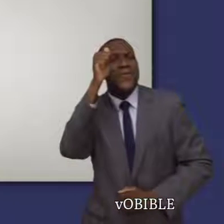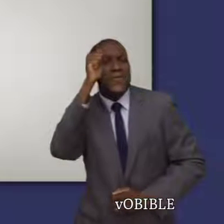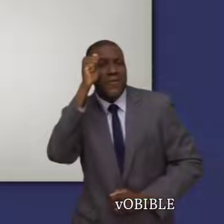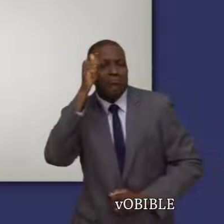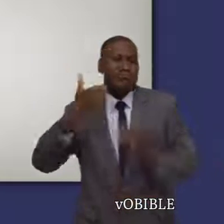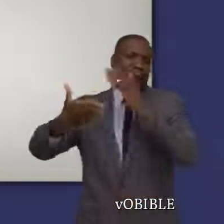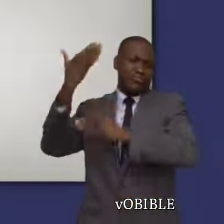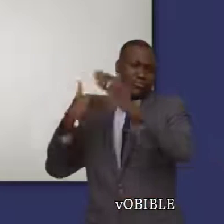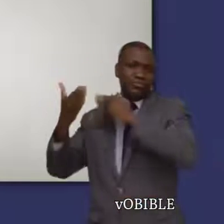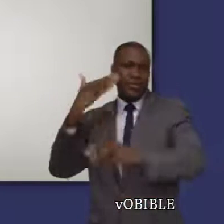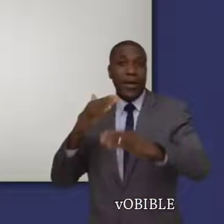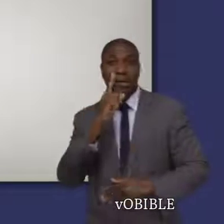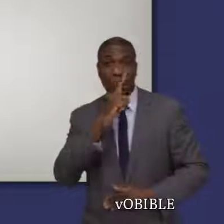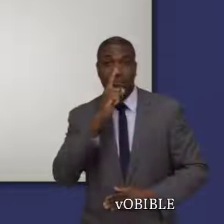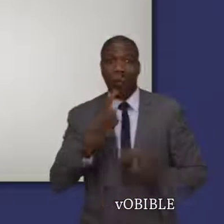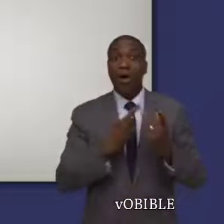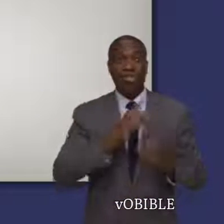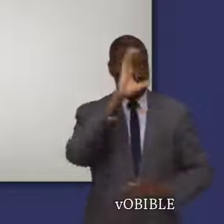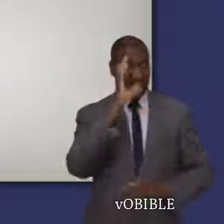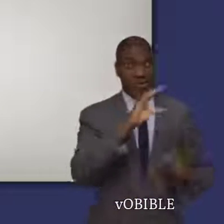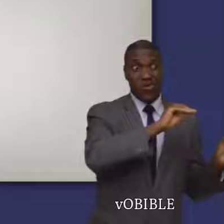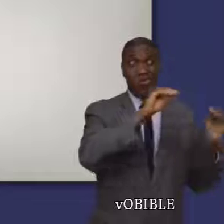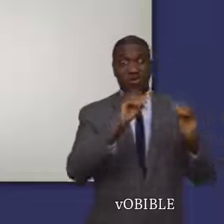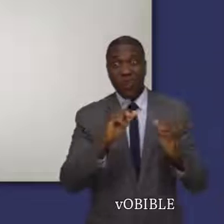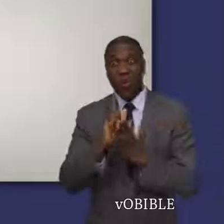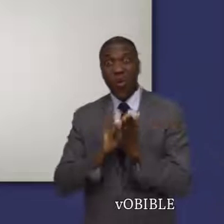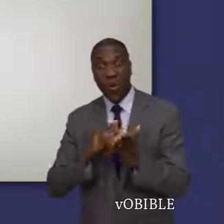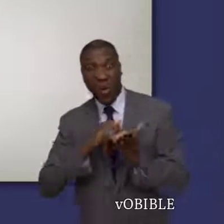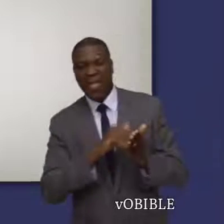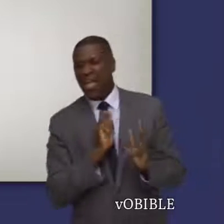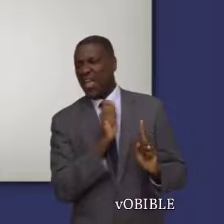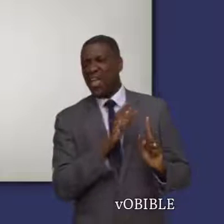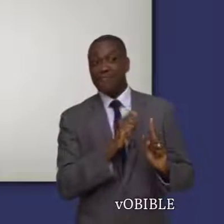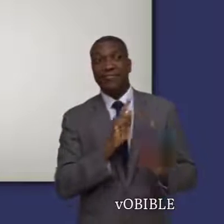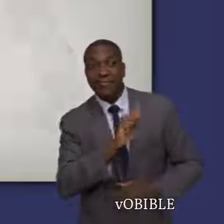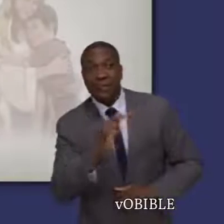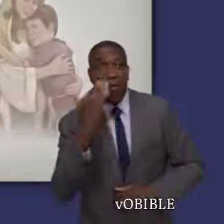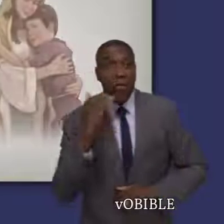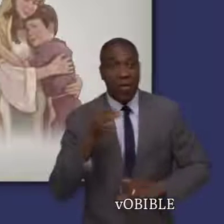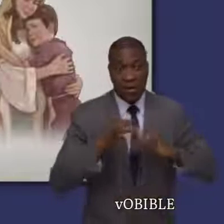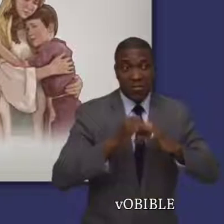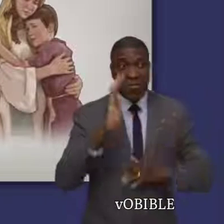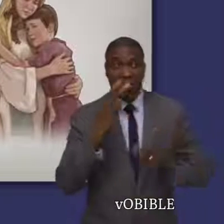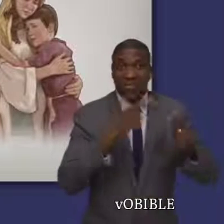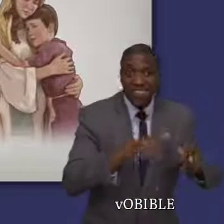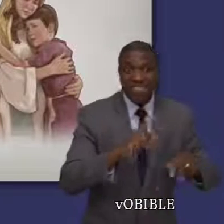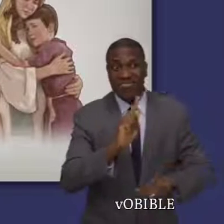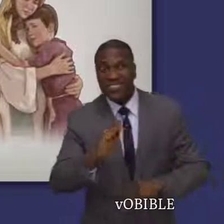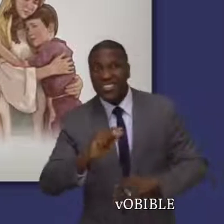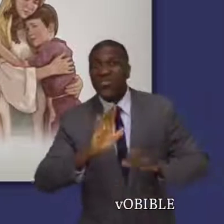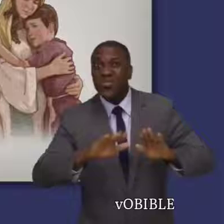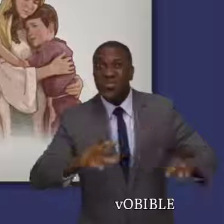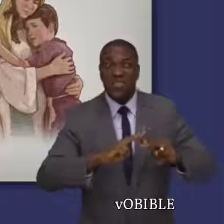Did you know? In the ancient world, foreigners often had no legal rights, and widows and fatherless